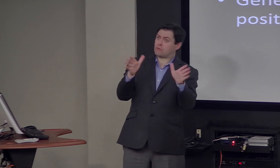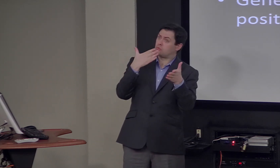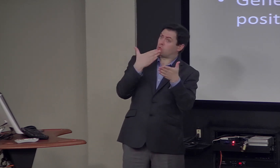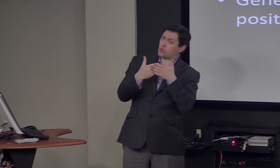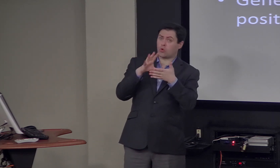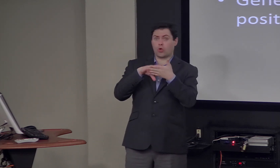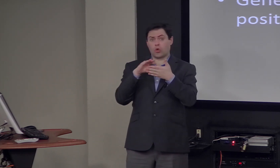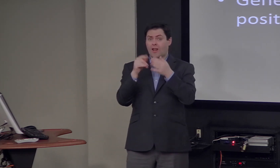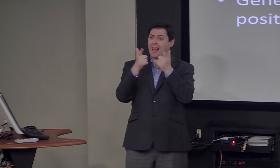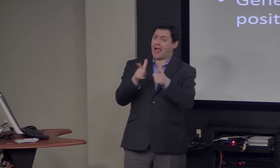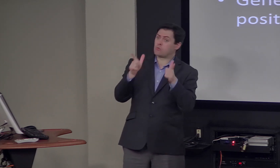marginal benefit.